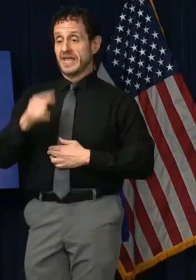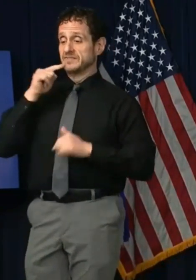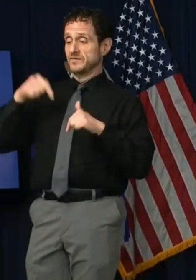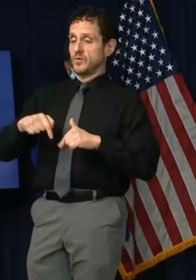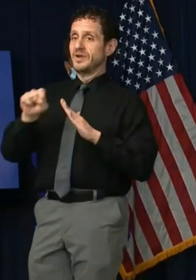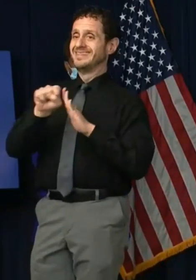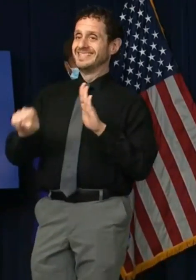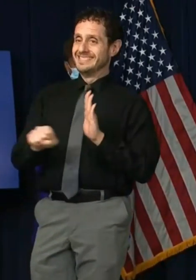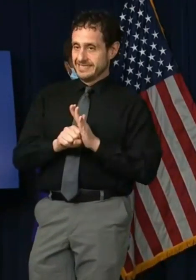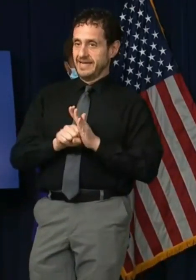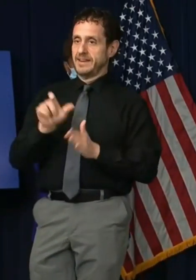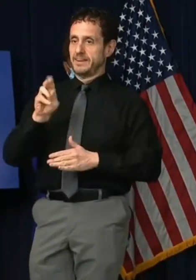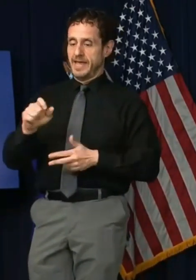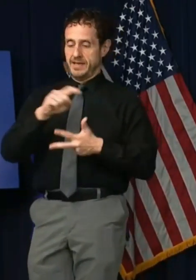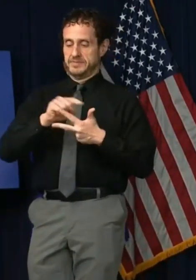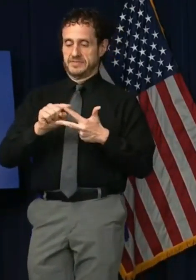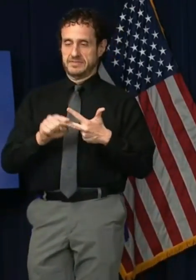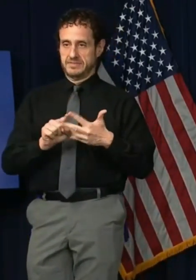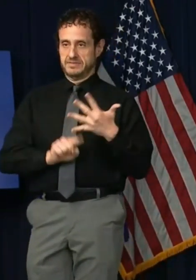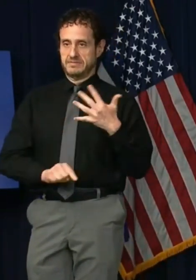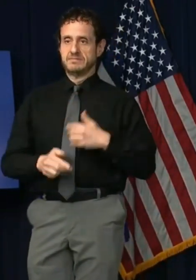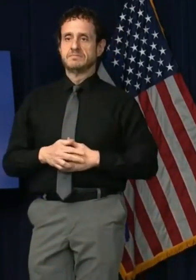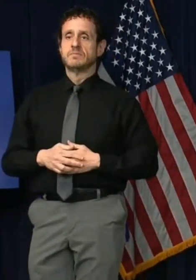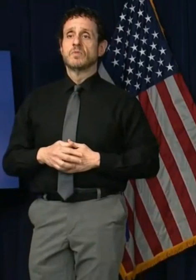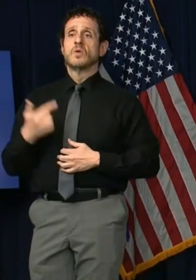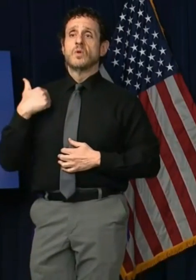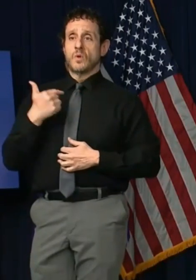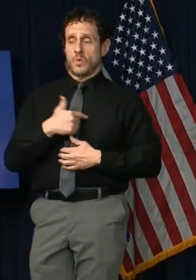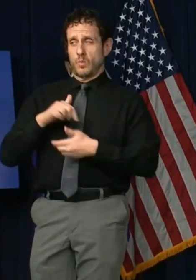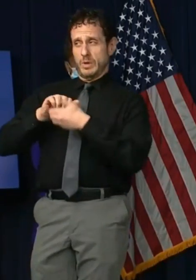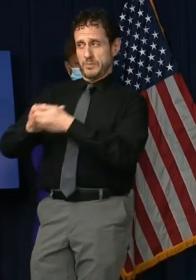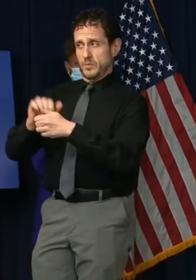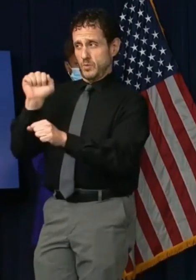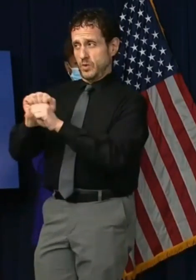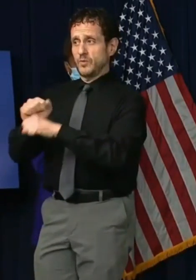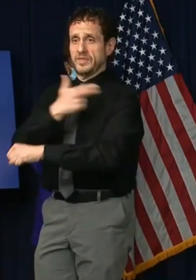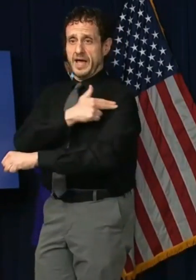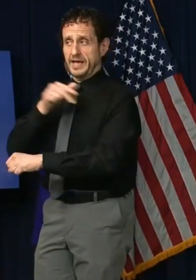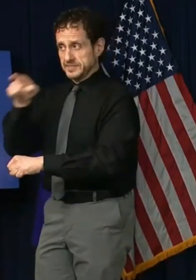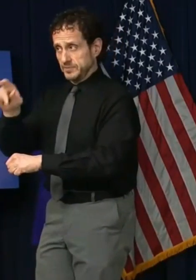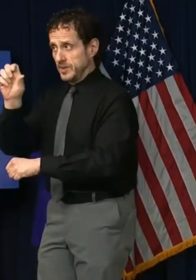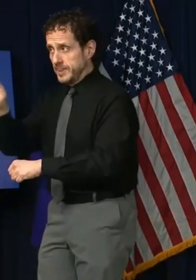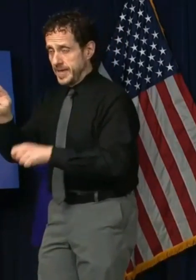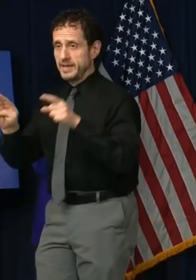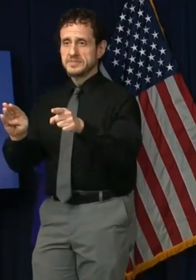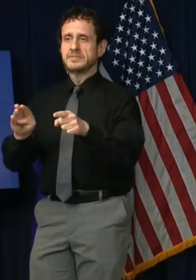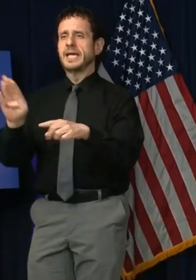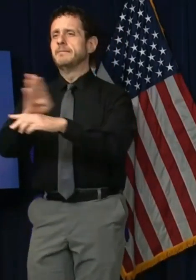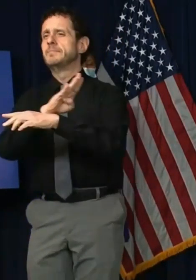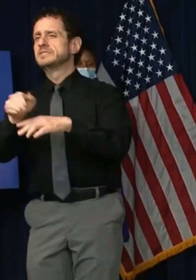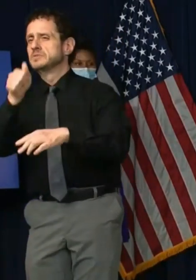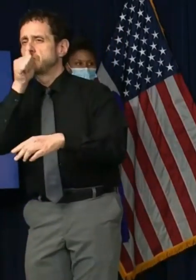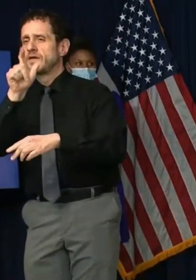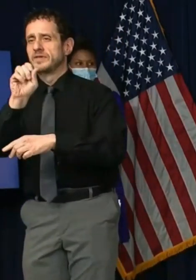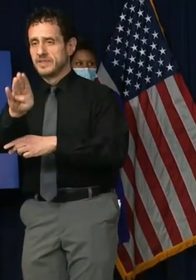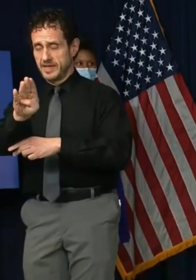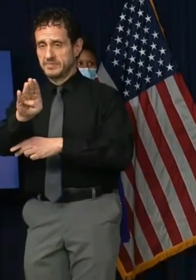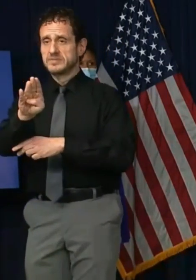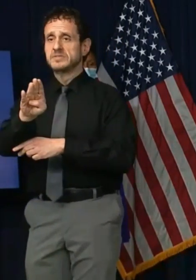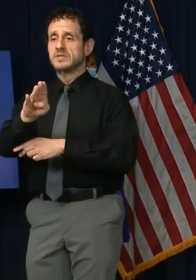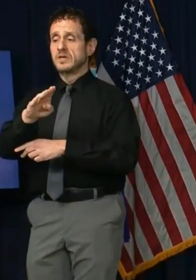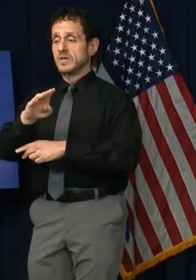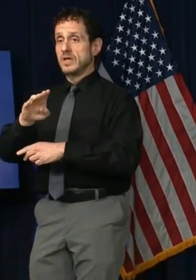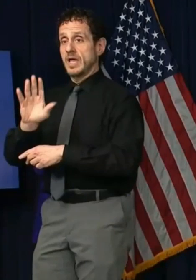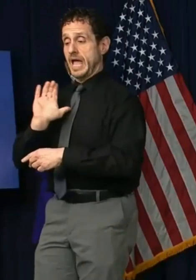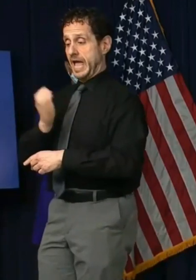state-owned labs. We're also partnered with hospital and commercial labs where we provide supplies, and